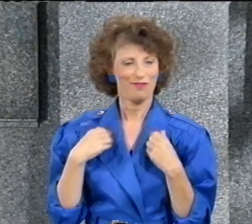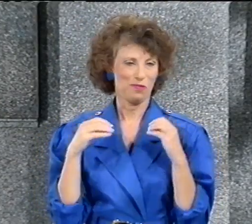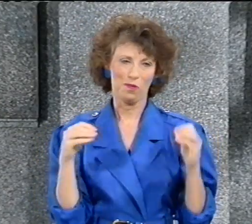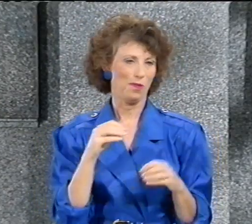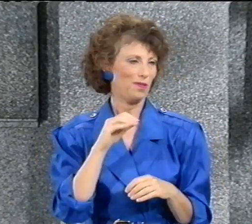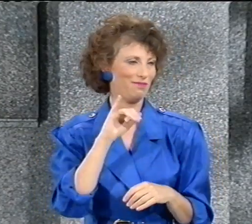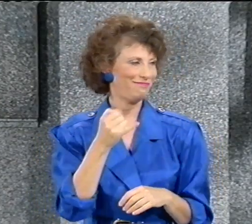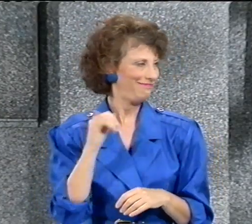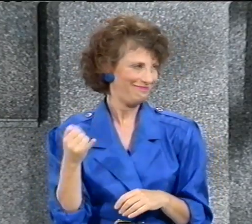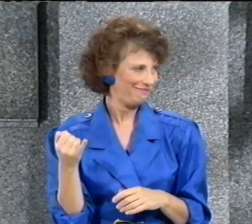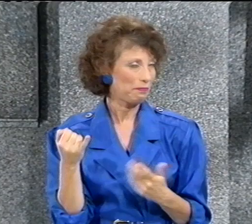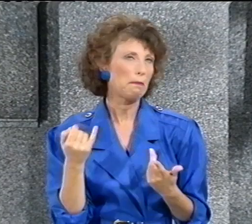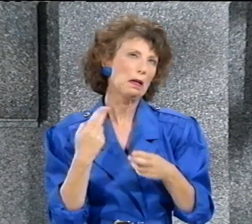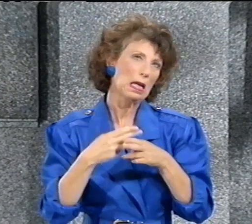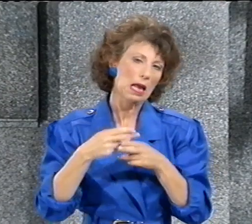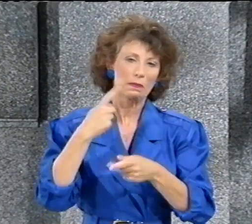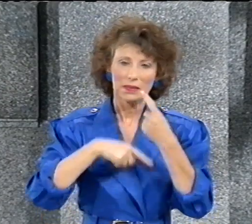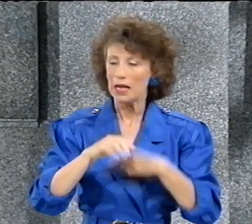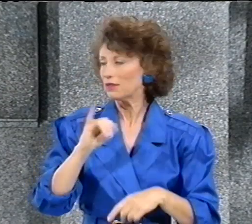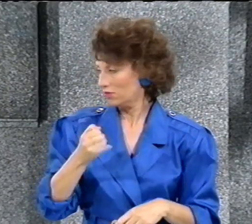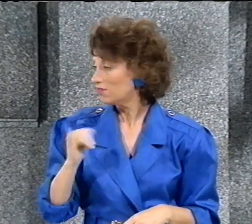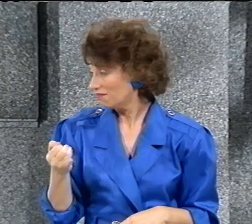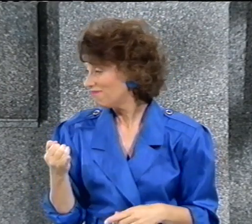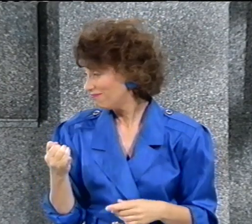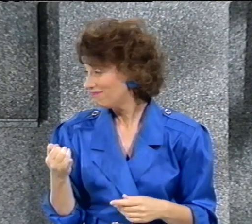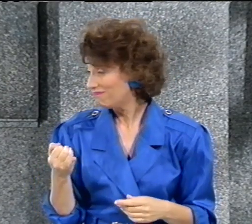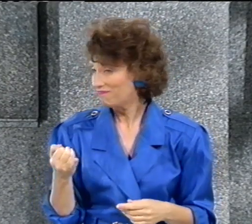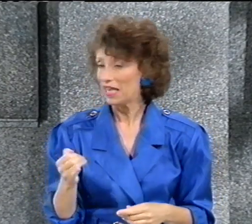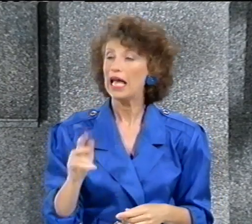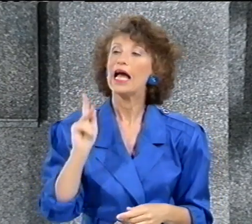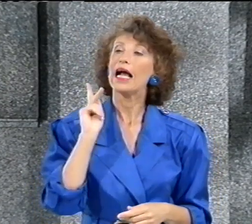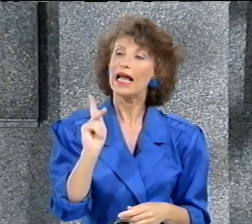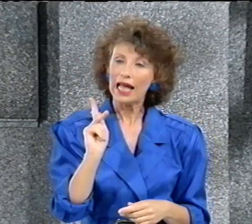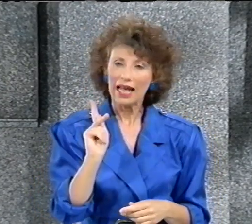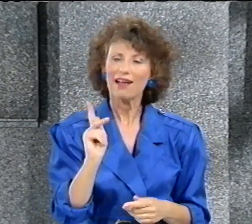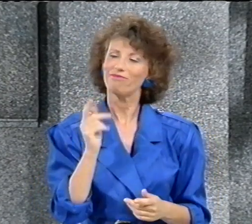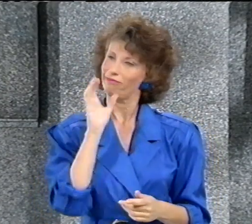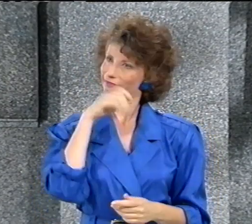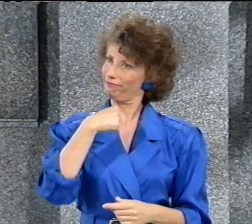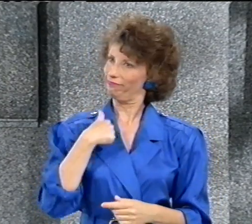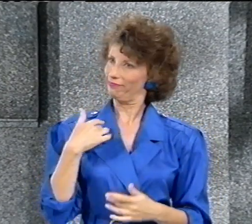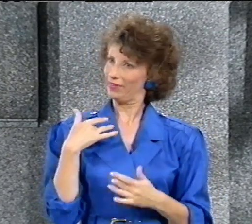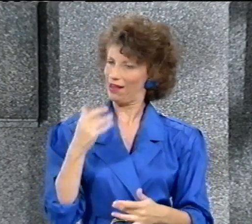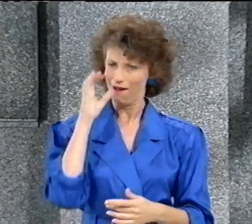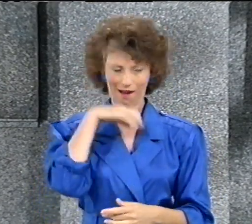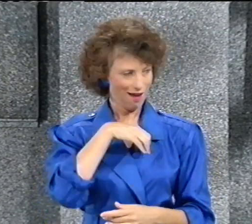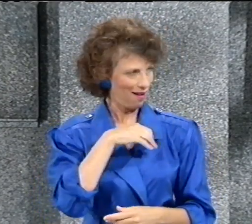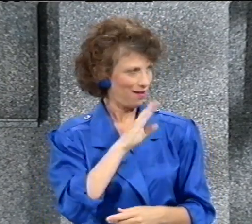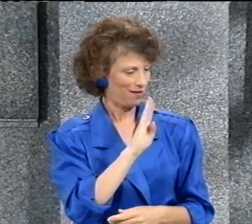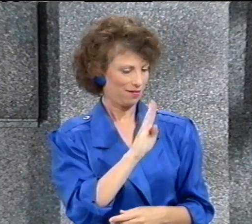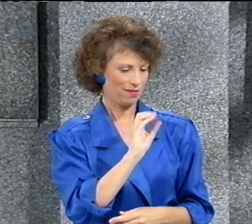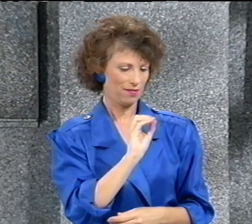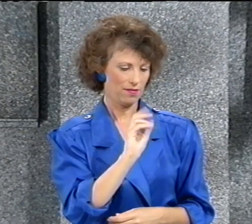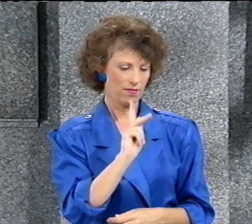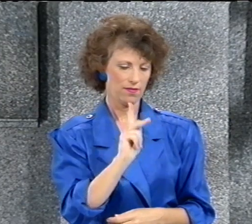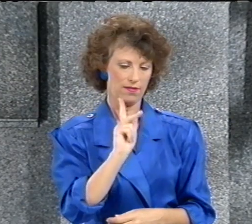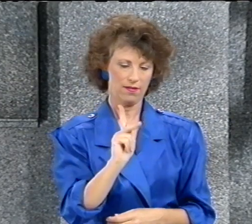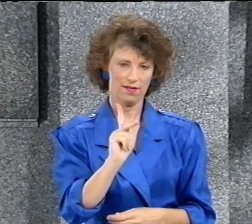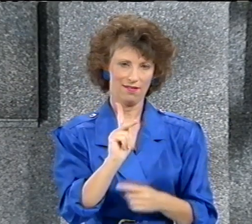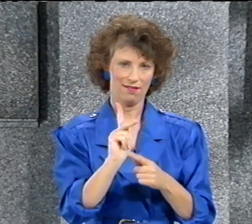Now, English has no double J, maybe the name sign, JJ. K, it's